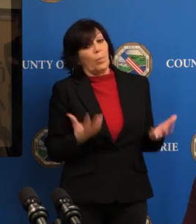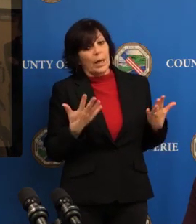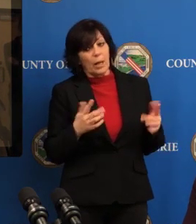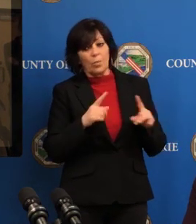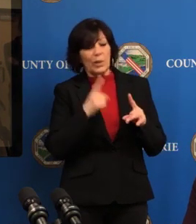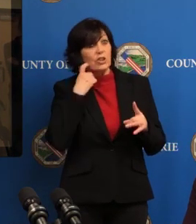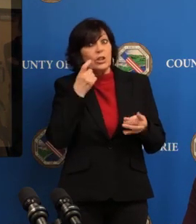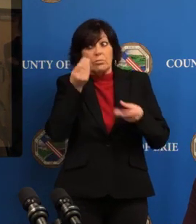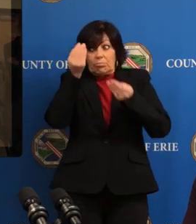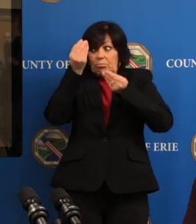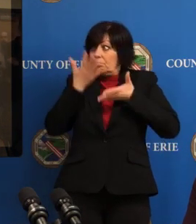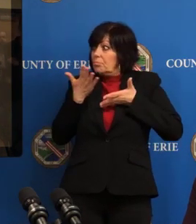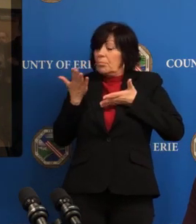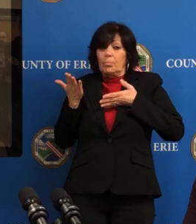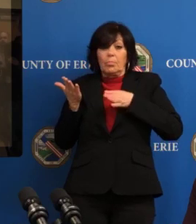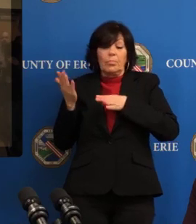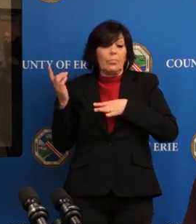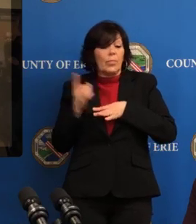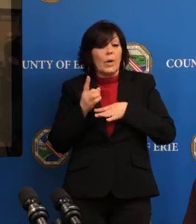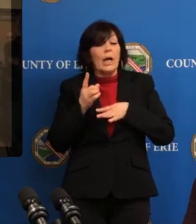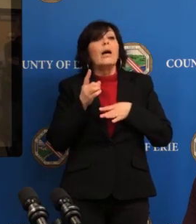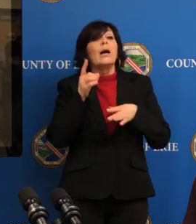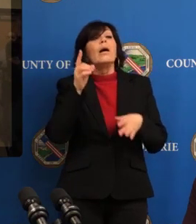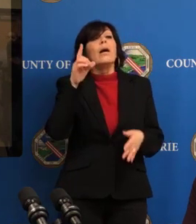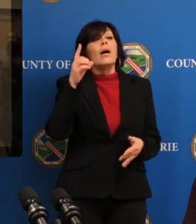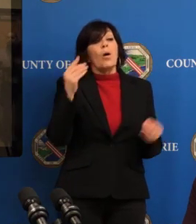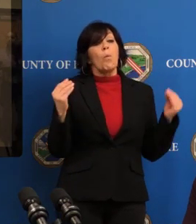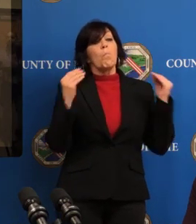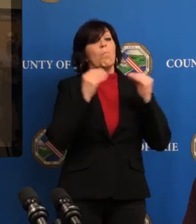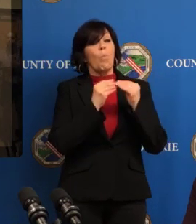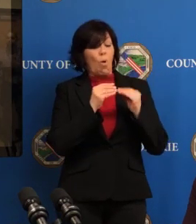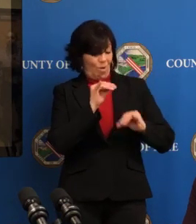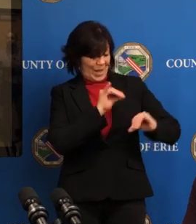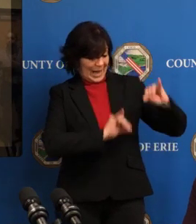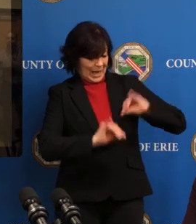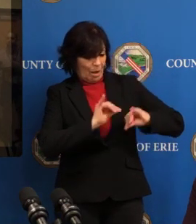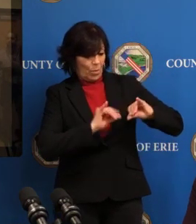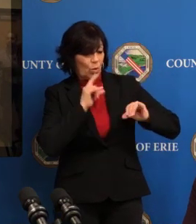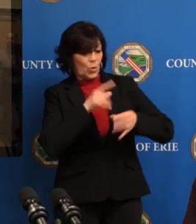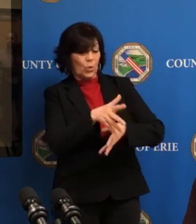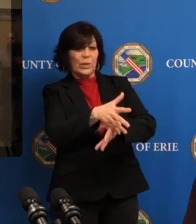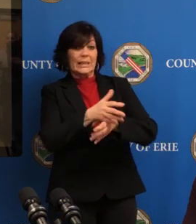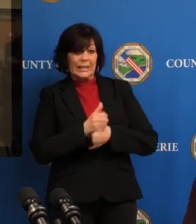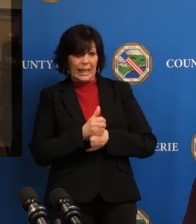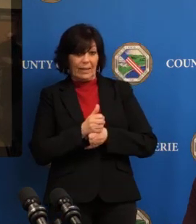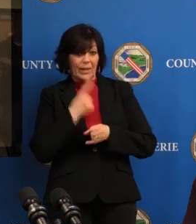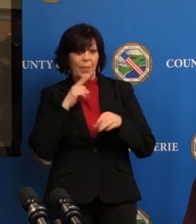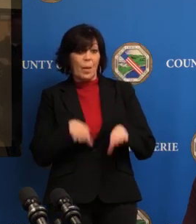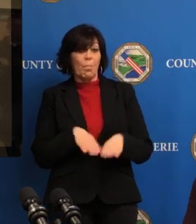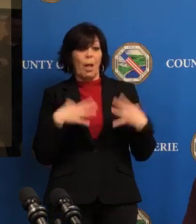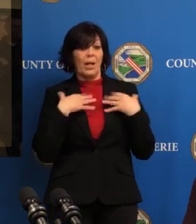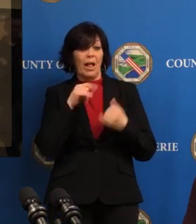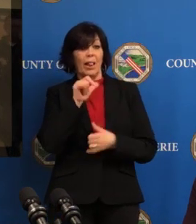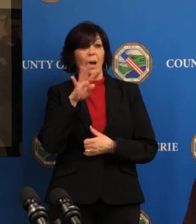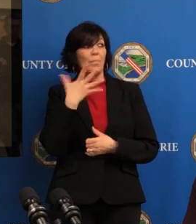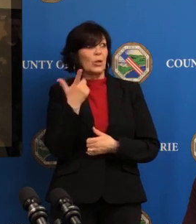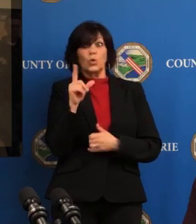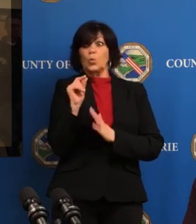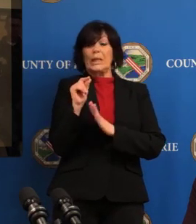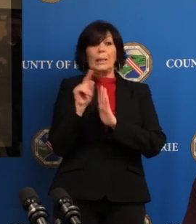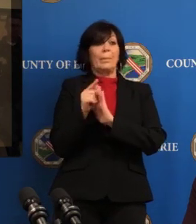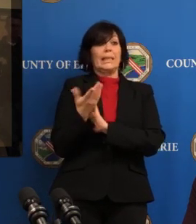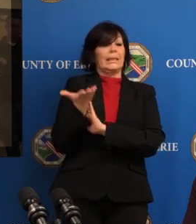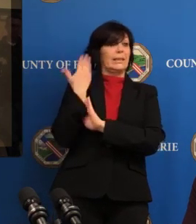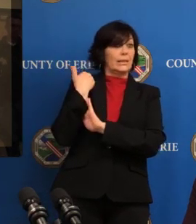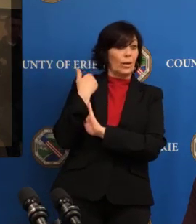this information before we came online, but we just found out that more reagents were received at our public health lab about 20 minutes before